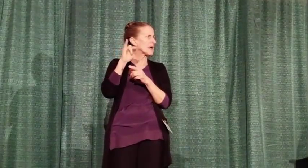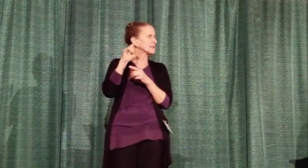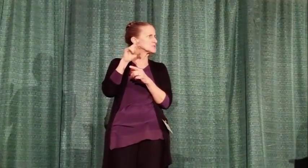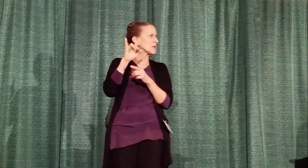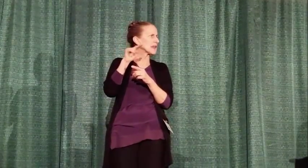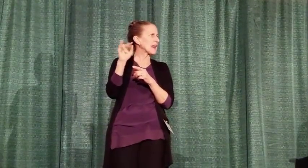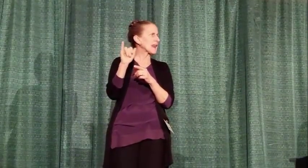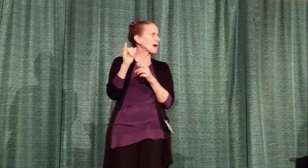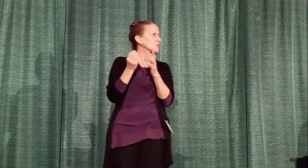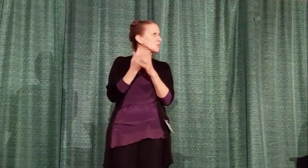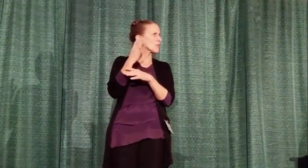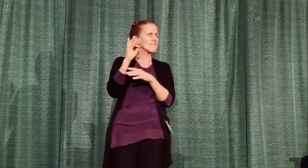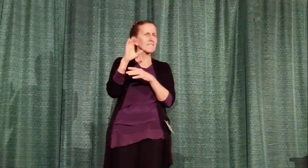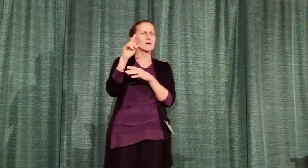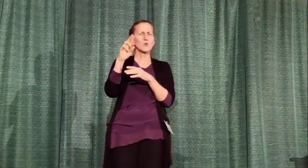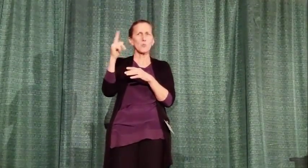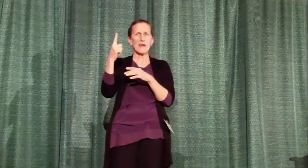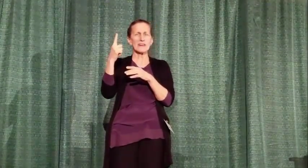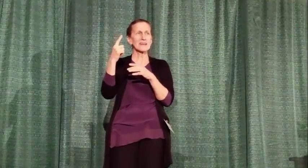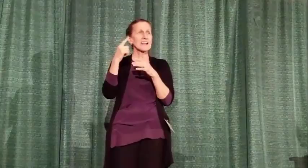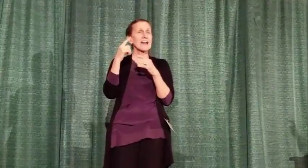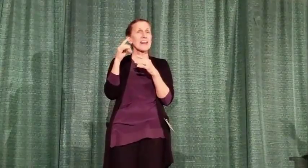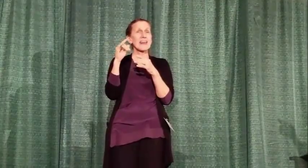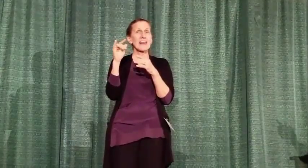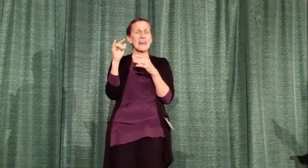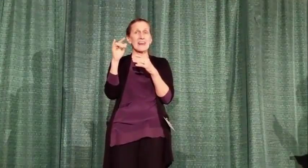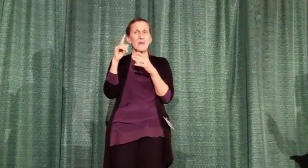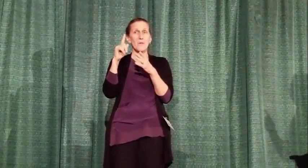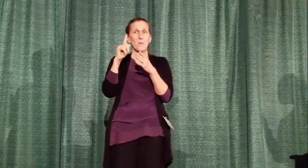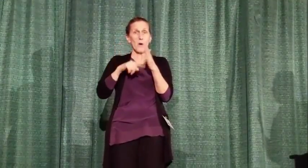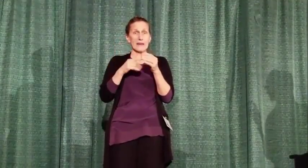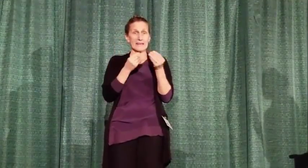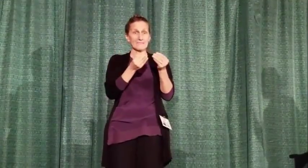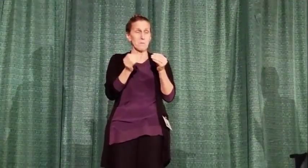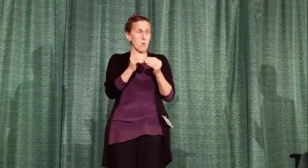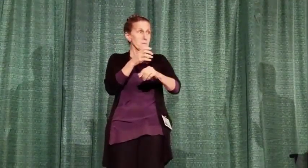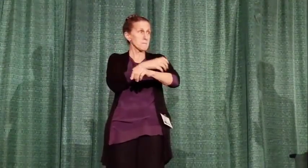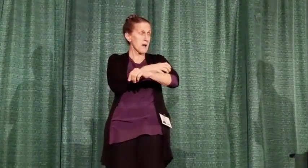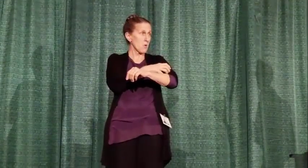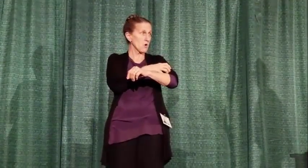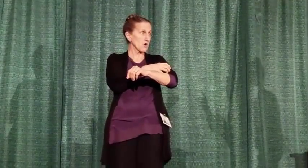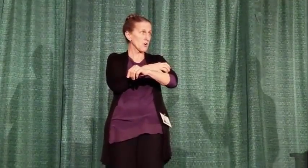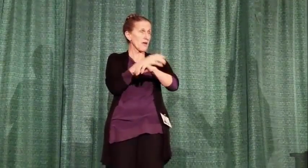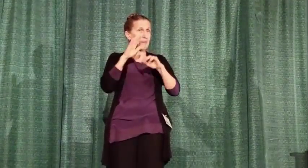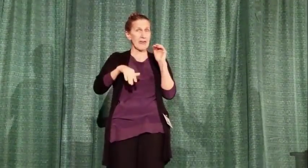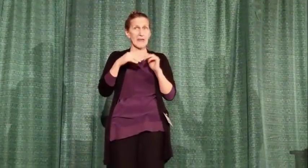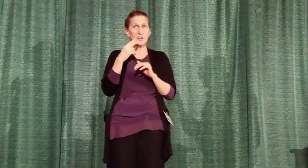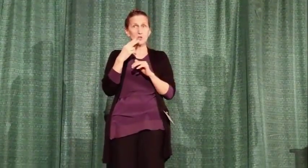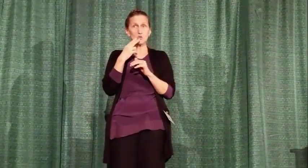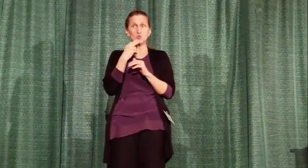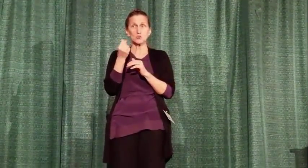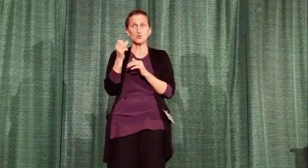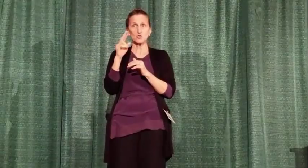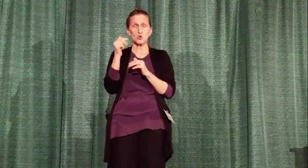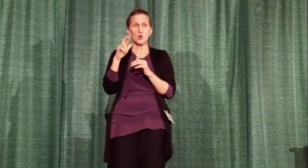that's raised from the consumption of sugar, but what raises IGF-1 more powerfully than sugar is